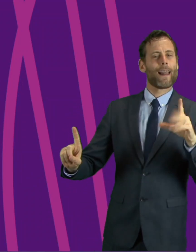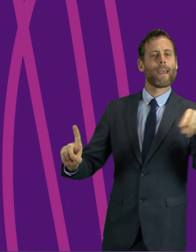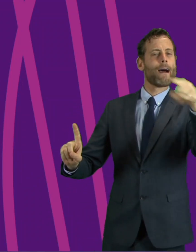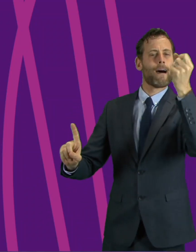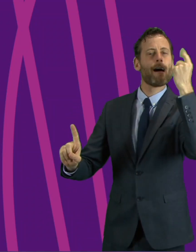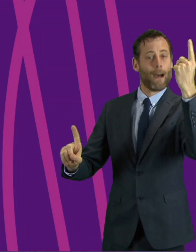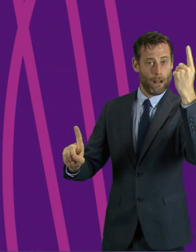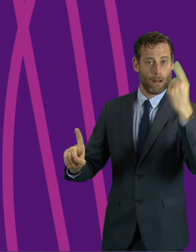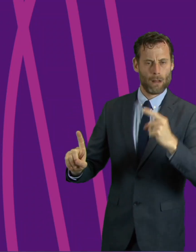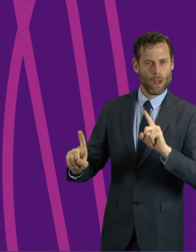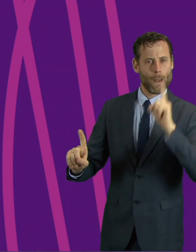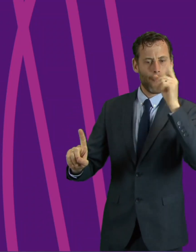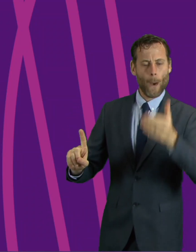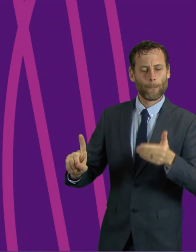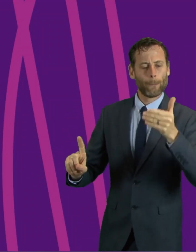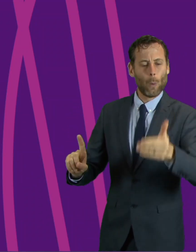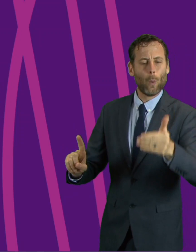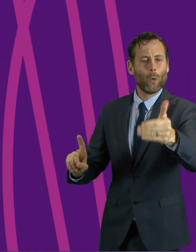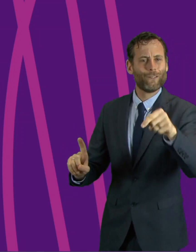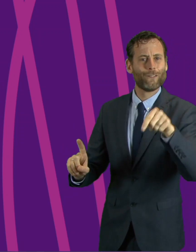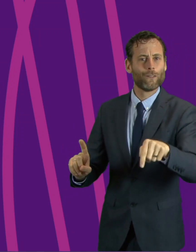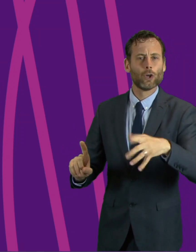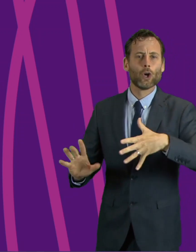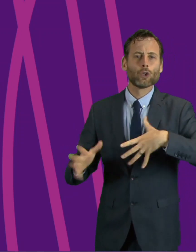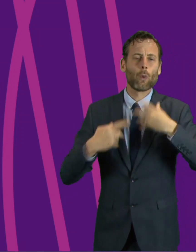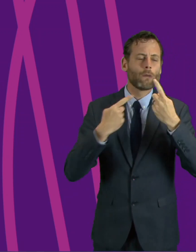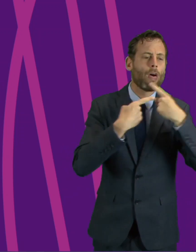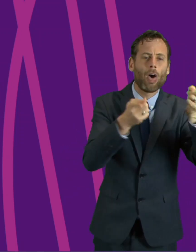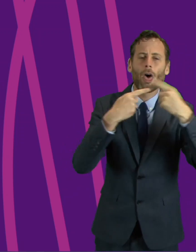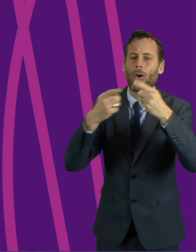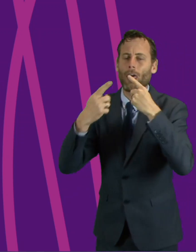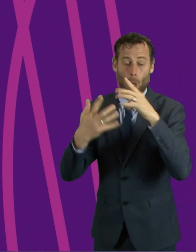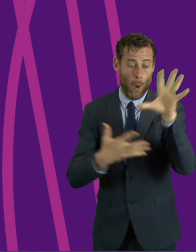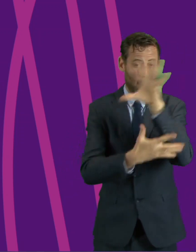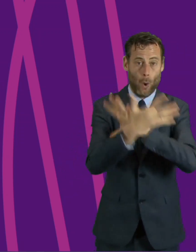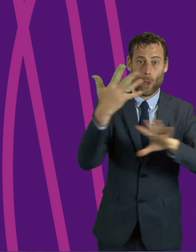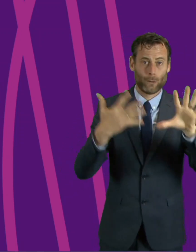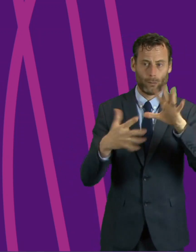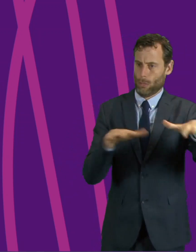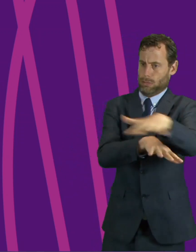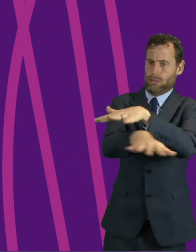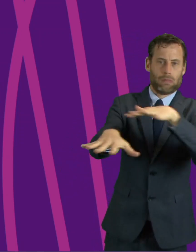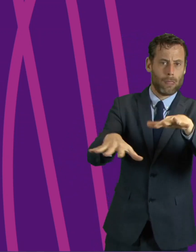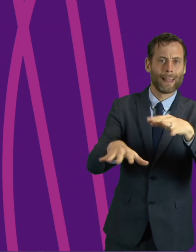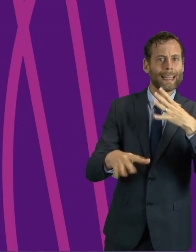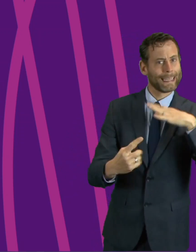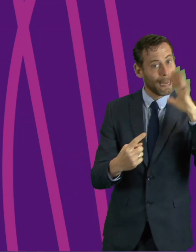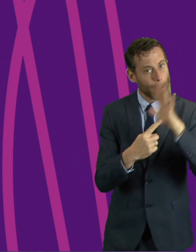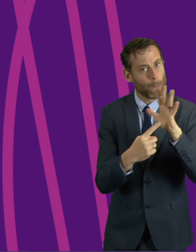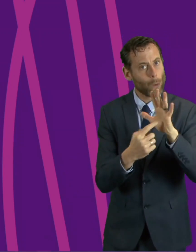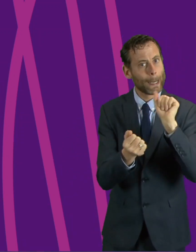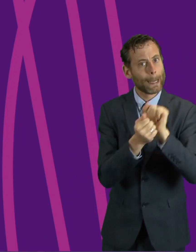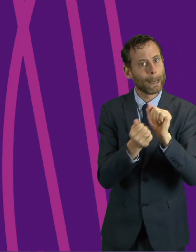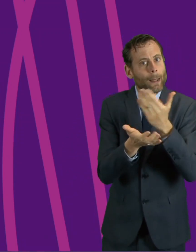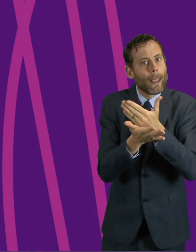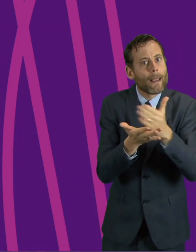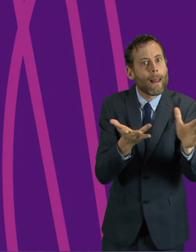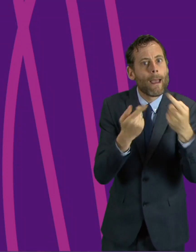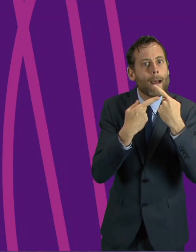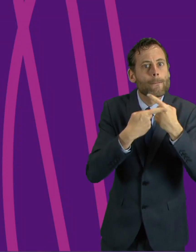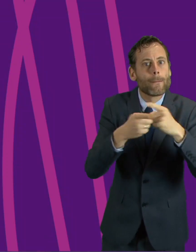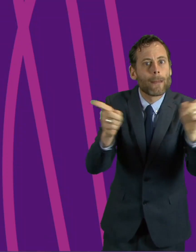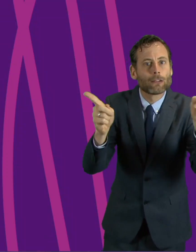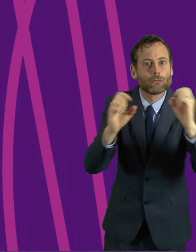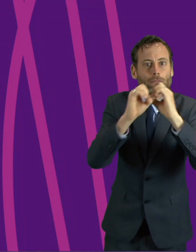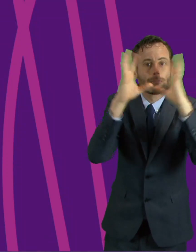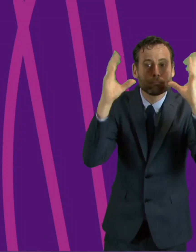within a framework of an agreed plan by all administrations? First Minister. In broad terms, yes, I do agree with that.